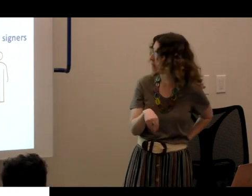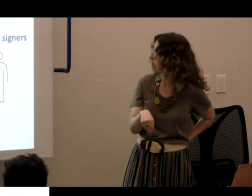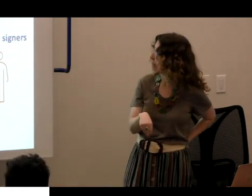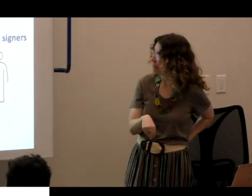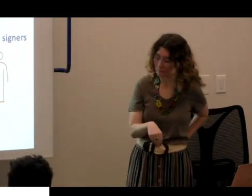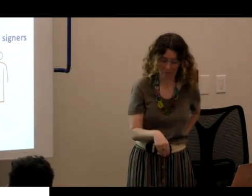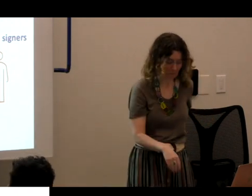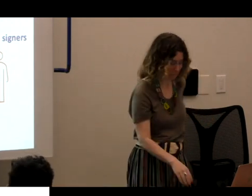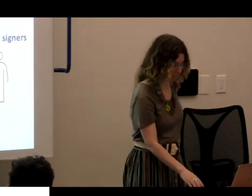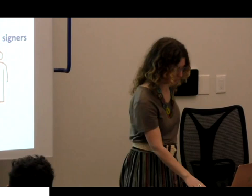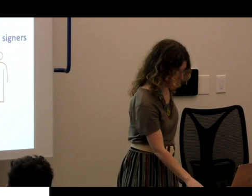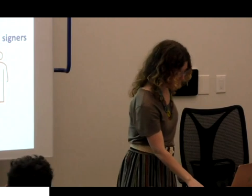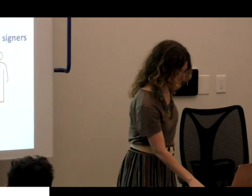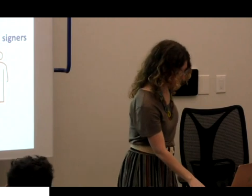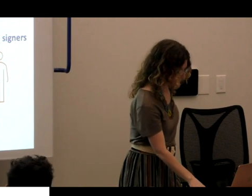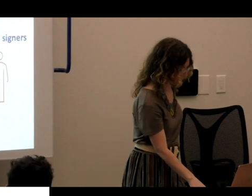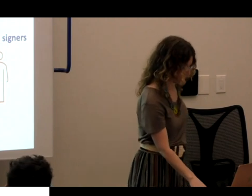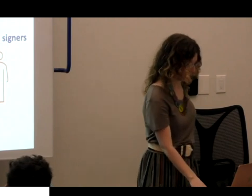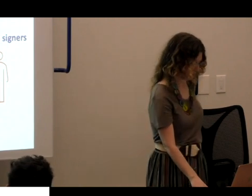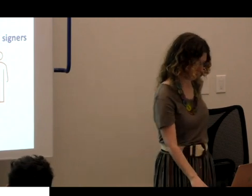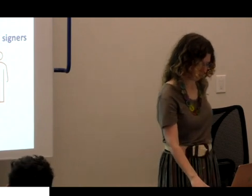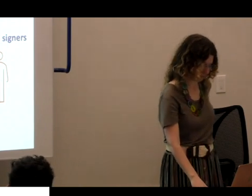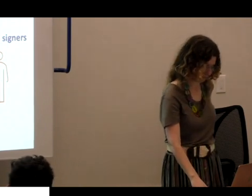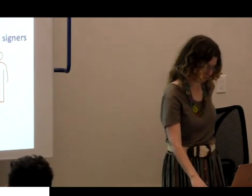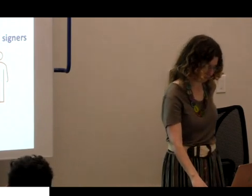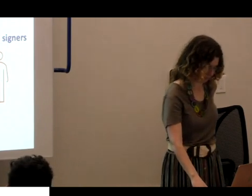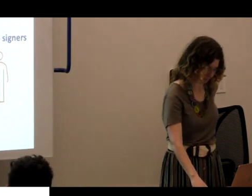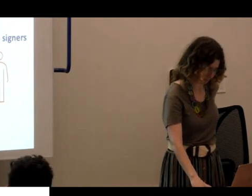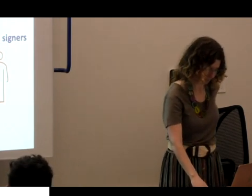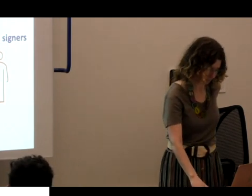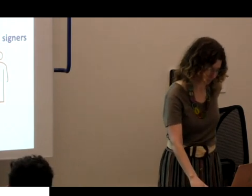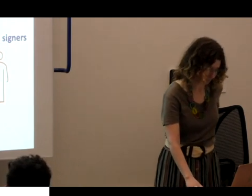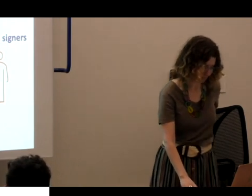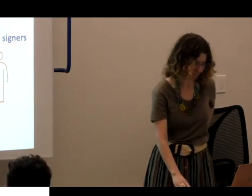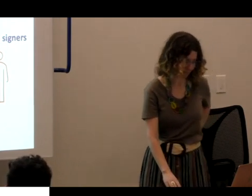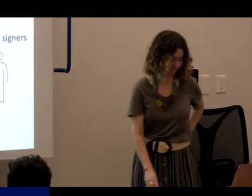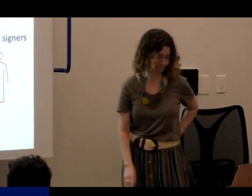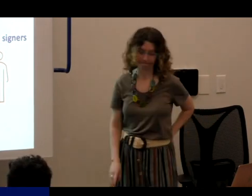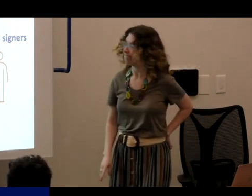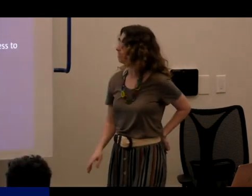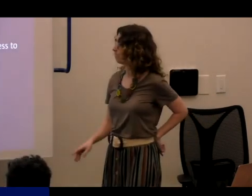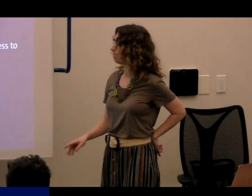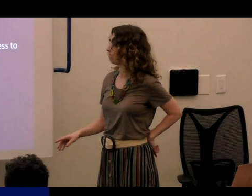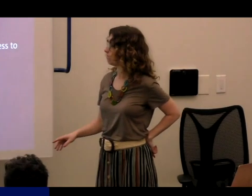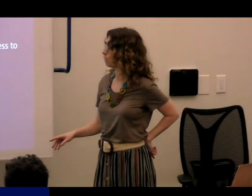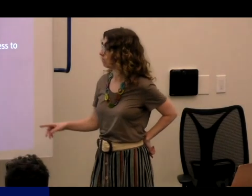That means that only less than 10% are given access to this language from